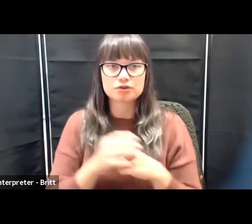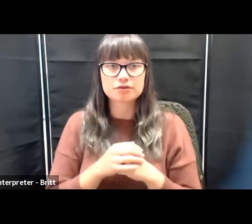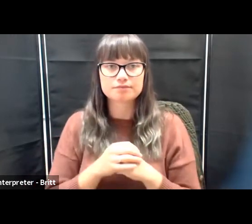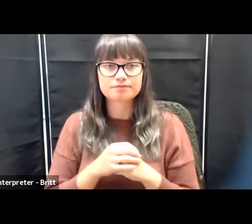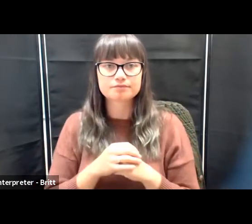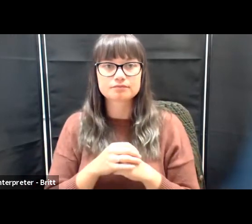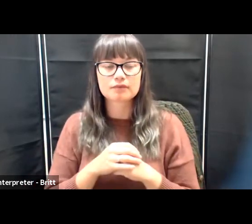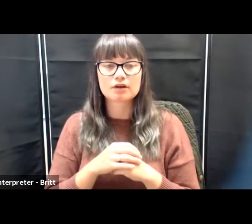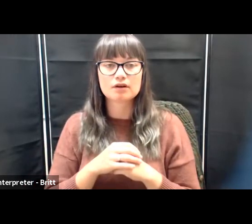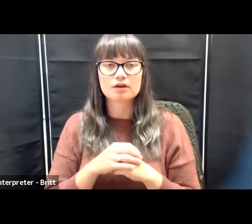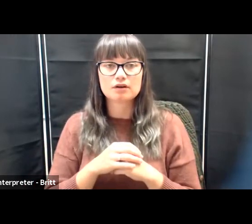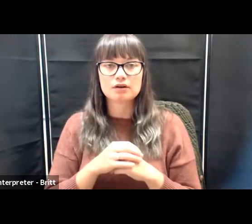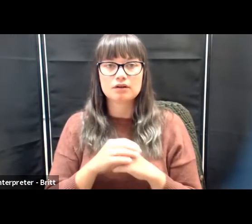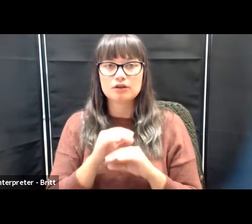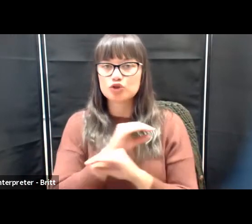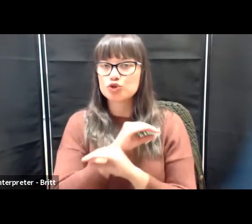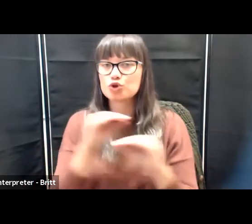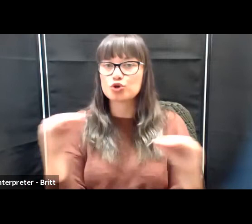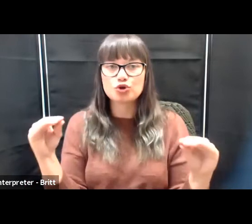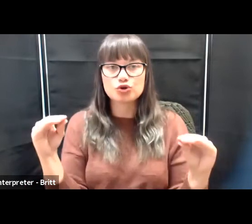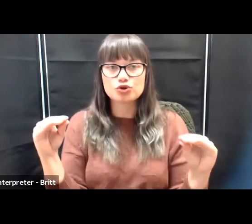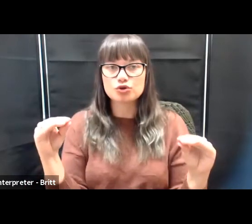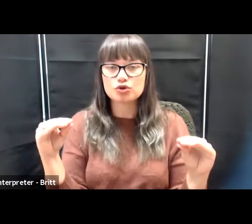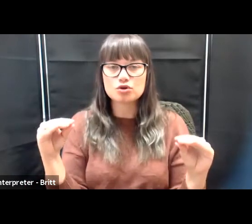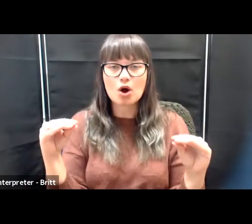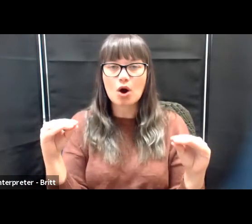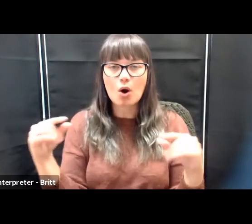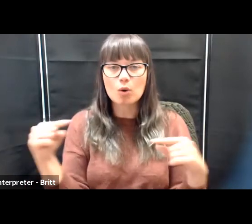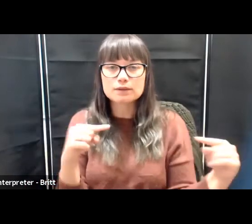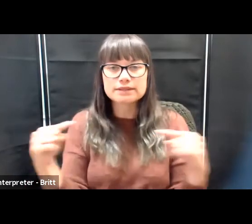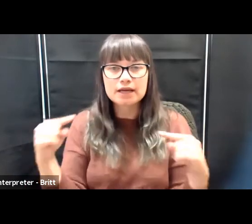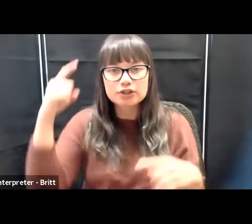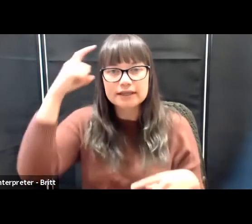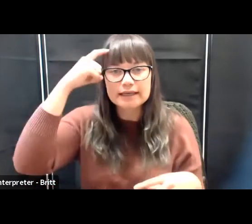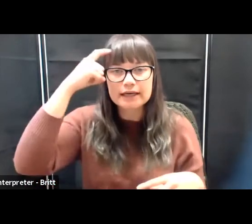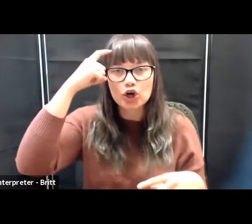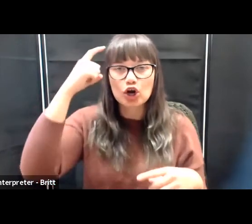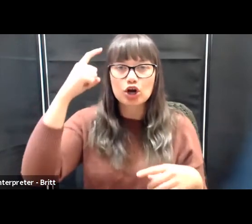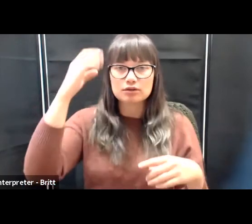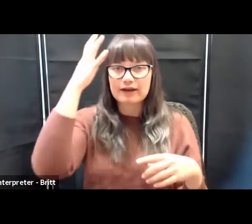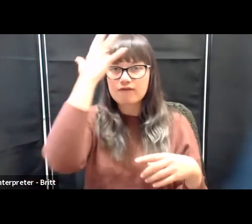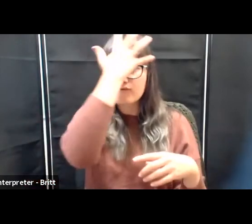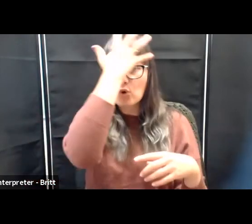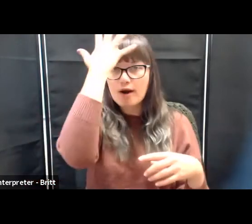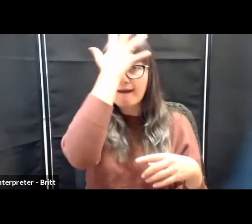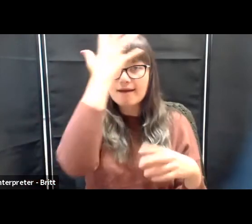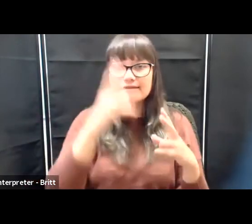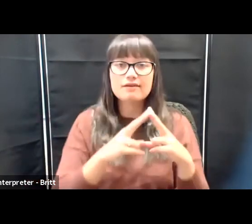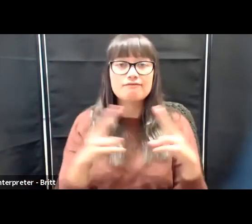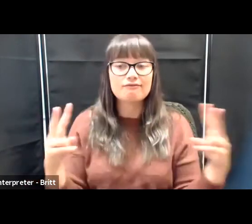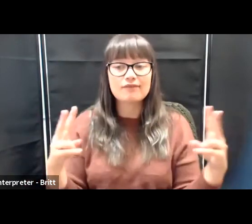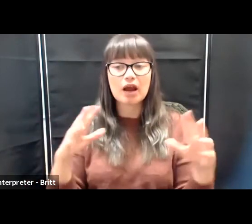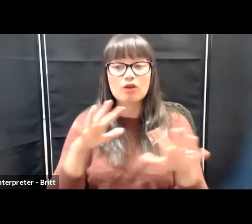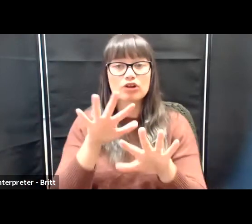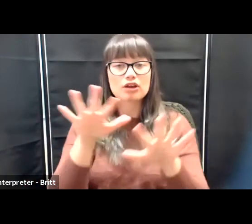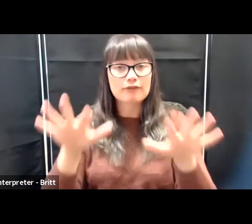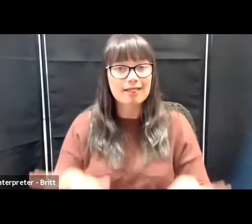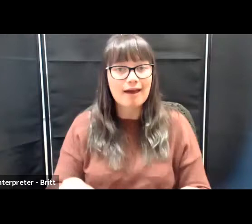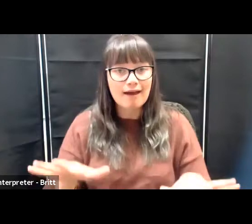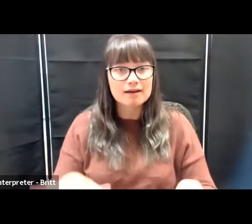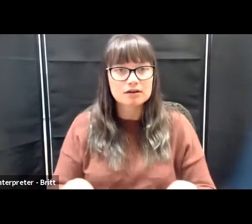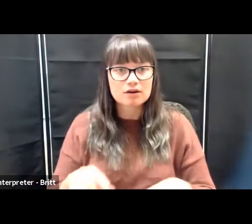But again, there's no tension in your forehead. Your forehead always stays very relaxed, and we're gonna move up. So it goes.